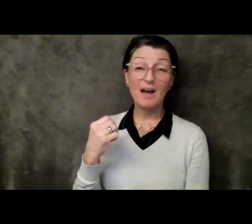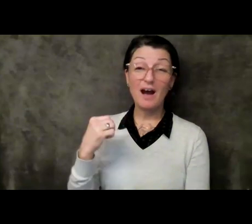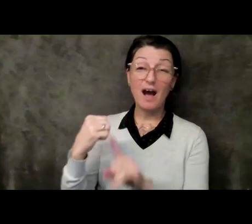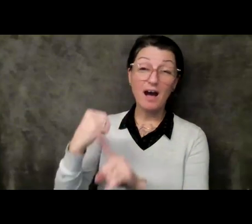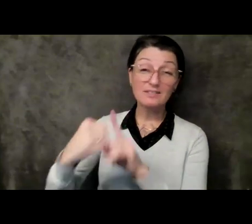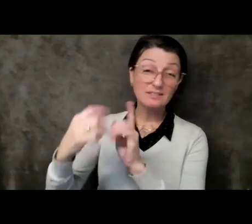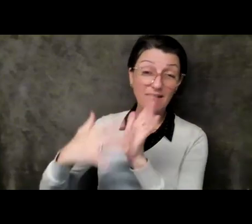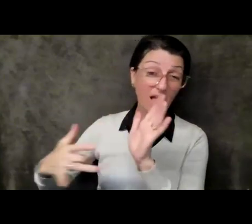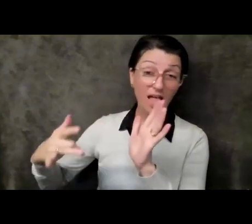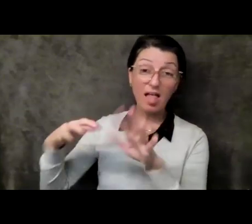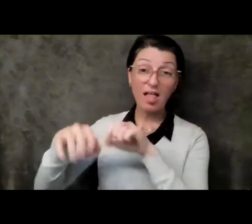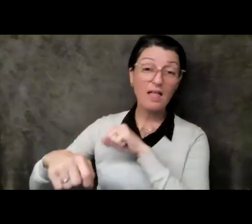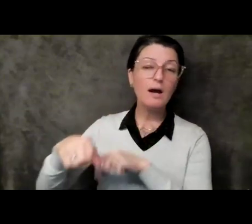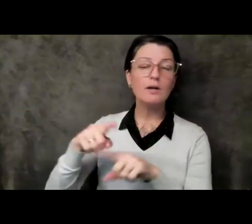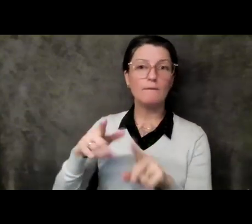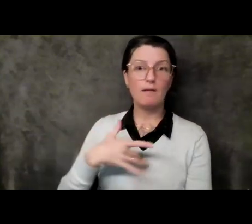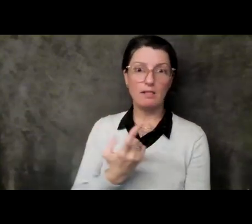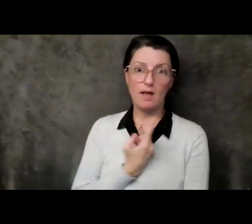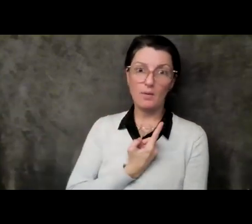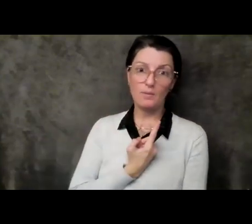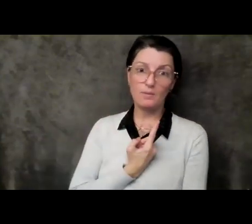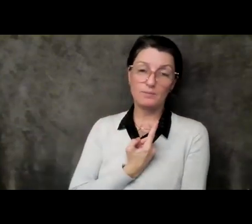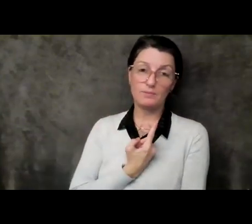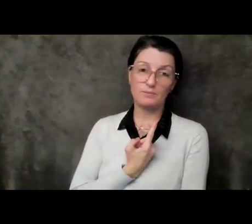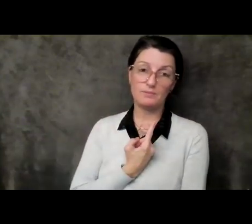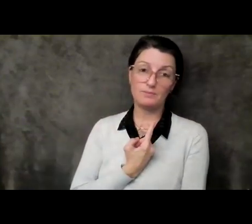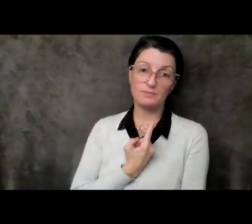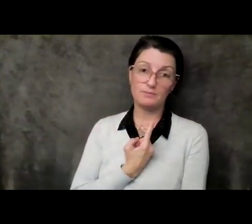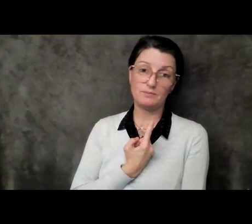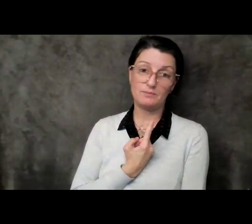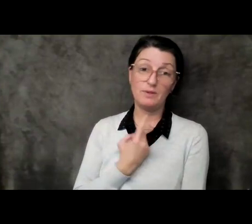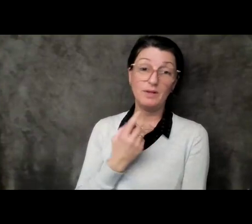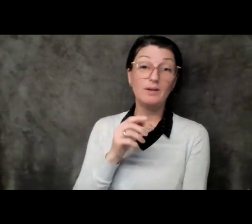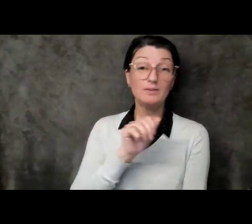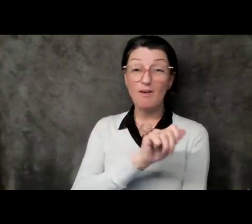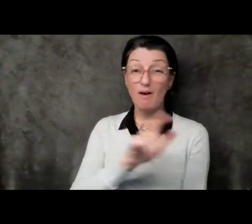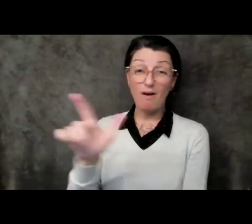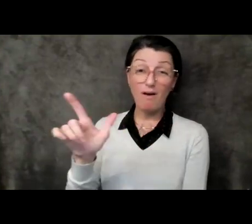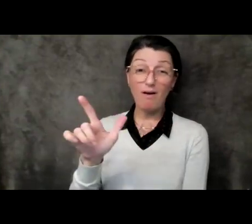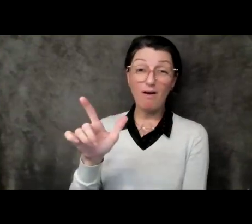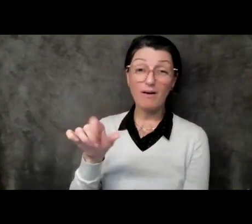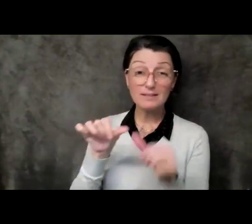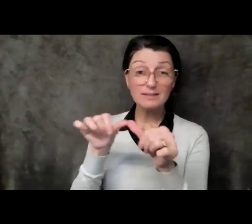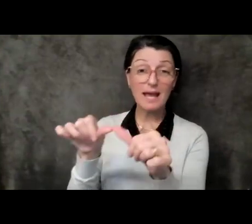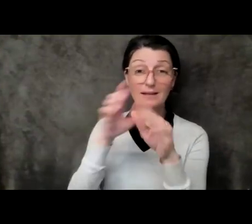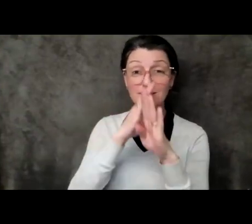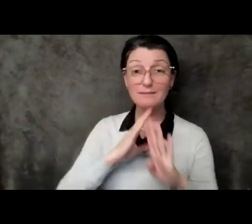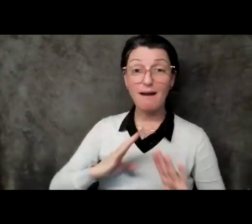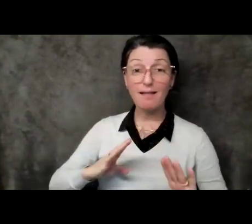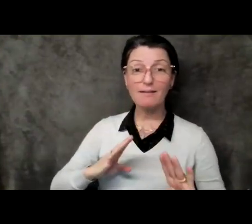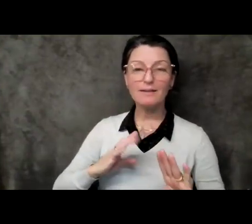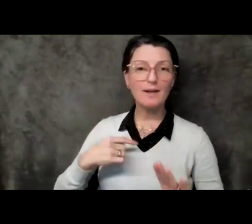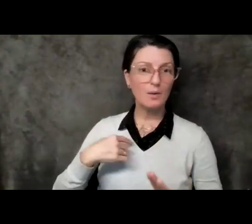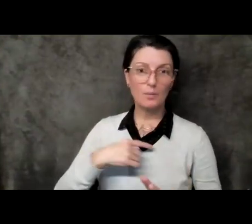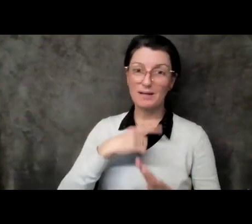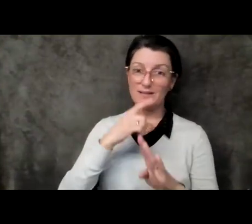there's a sense that you're alone in it, right? So as long as everybody stays silent, there's like so many people suffering, thinking that it was something they did or